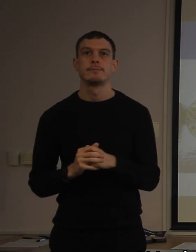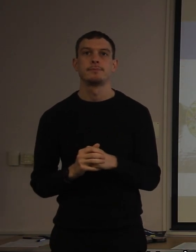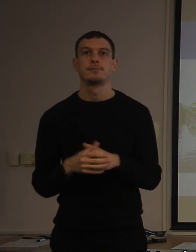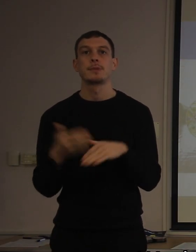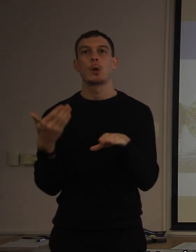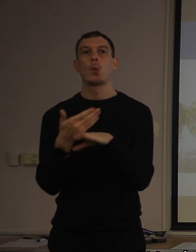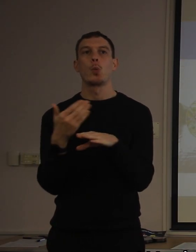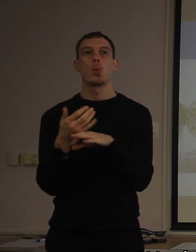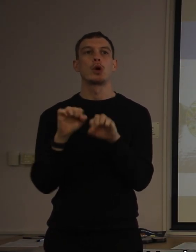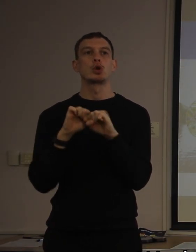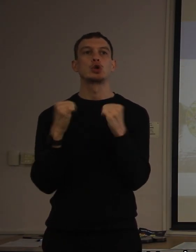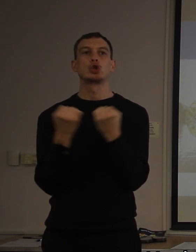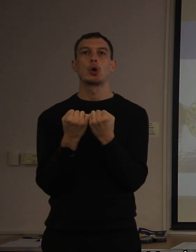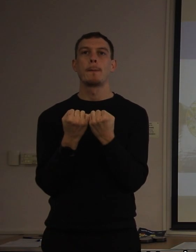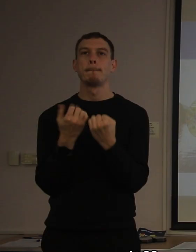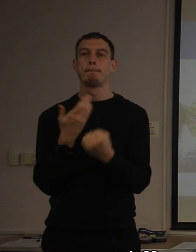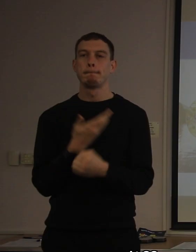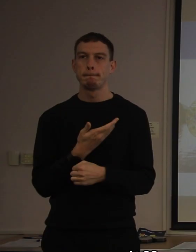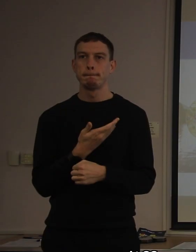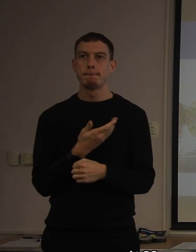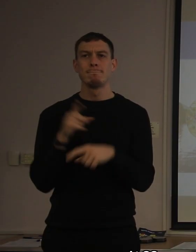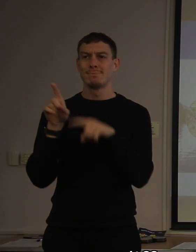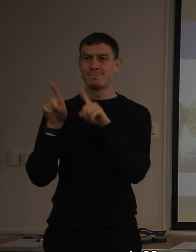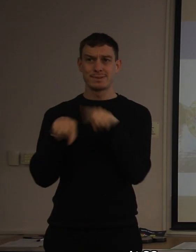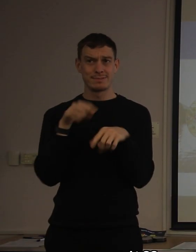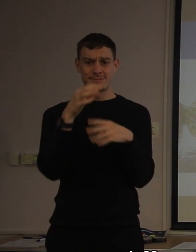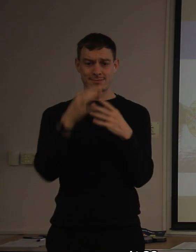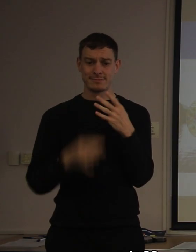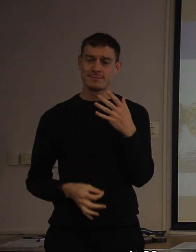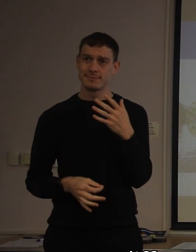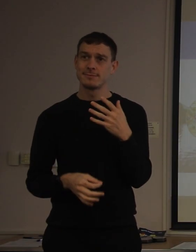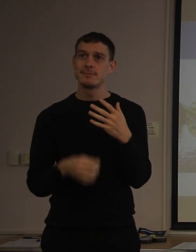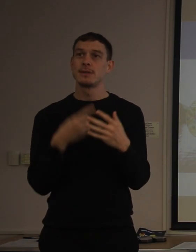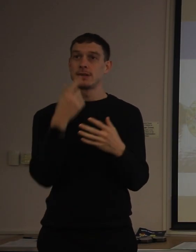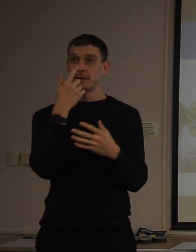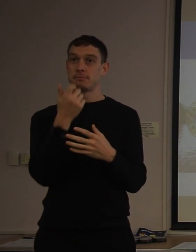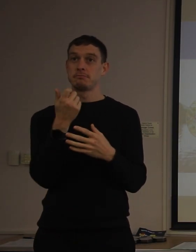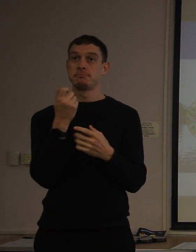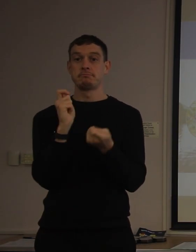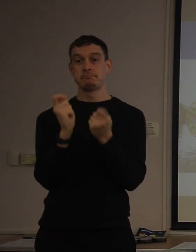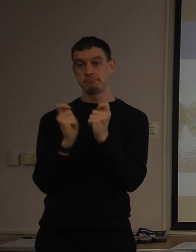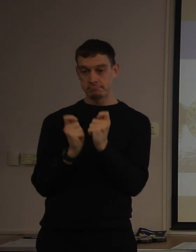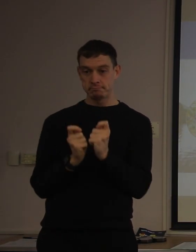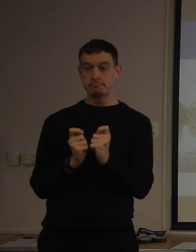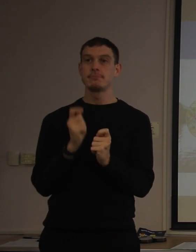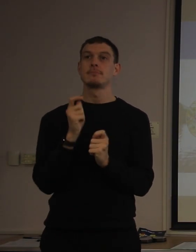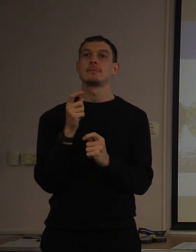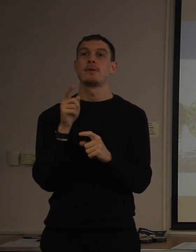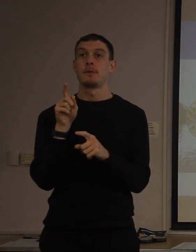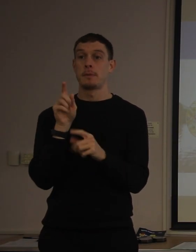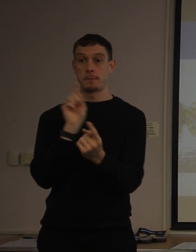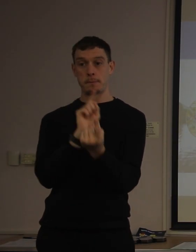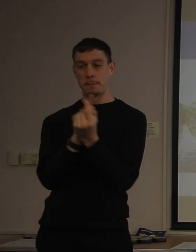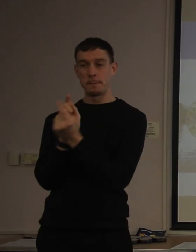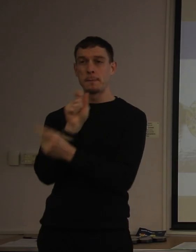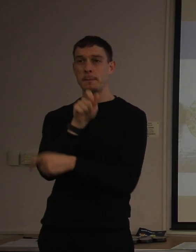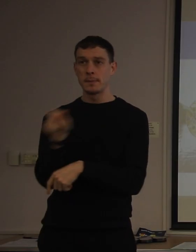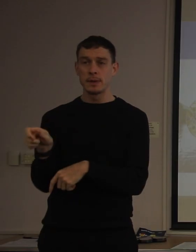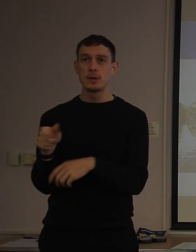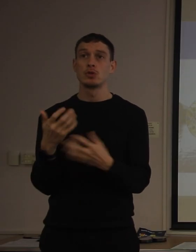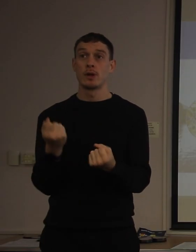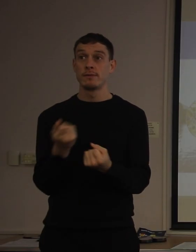Workshops. So we have quite a lot of different workshops, and we tailor them to a wide range of different people. So we have some